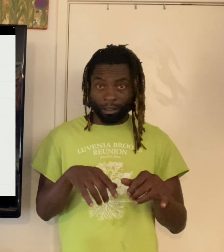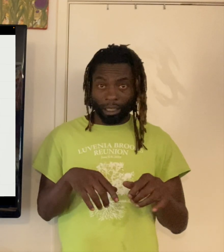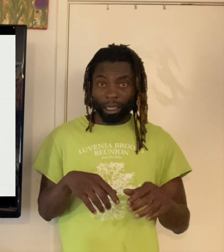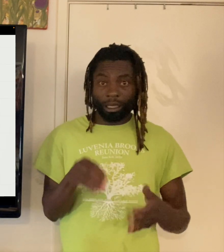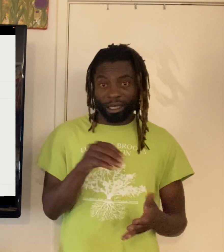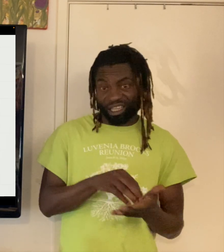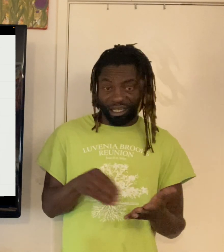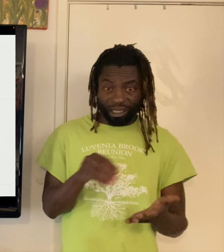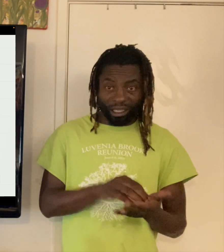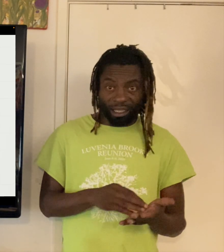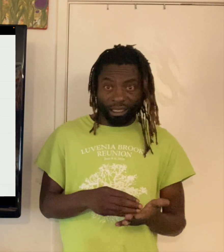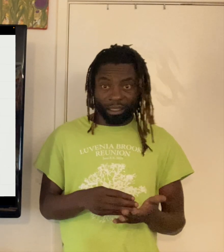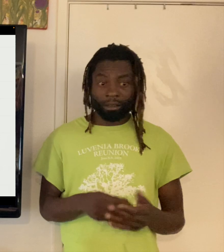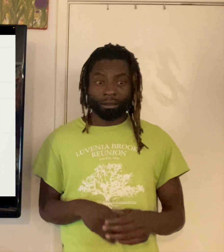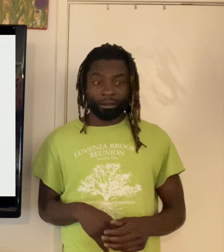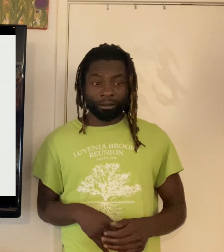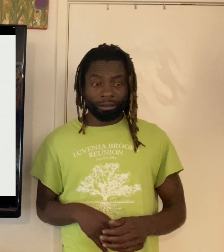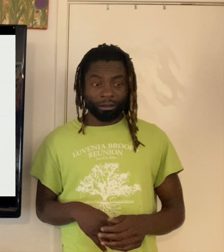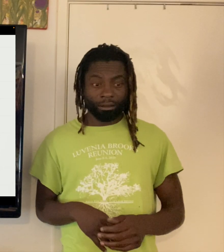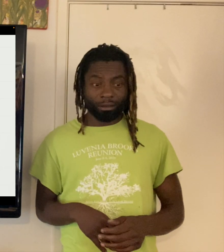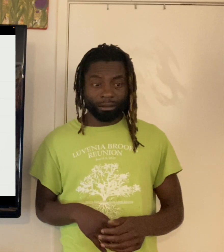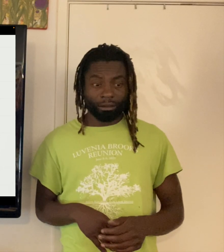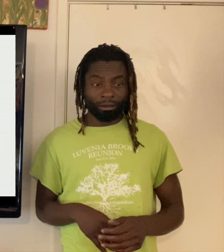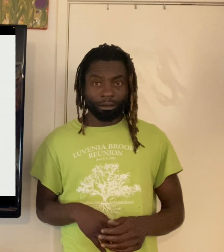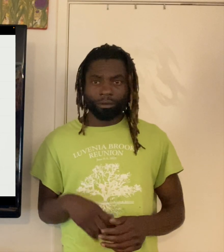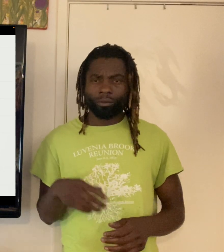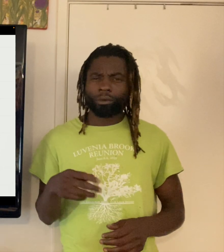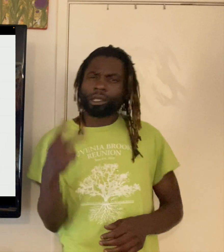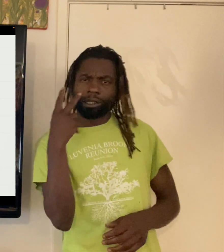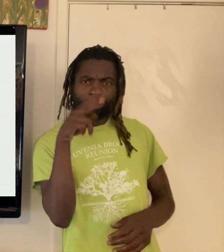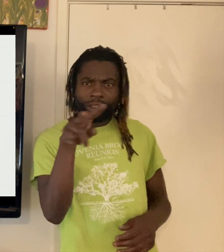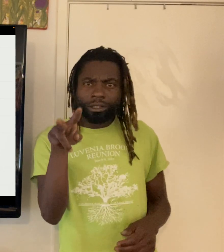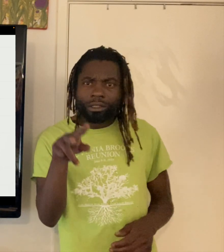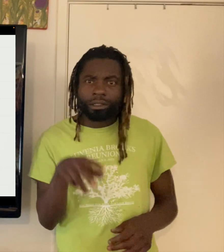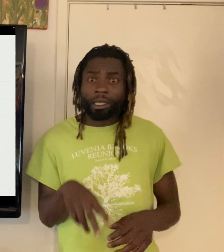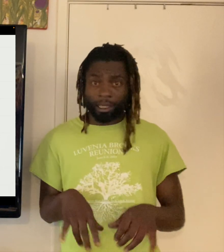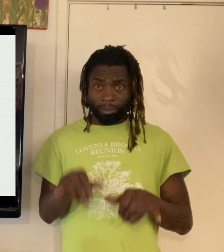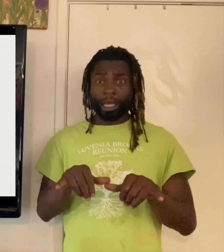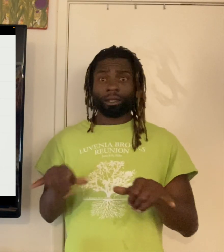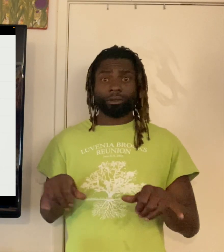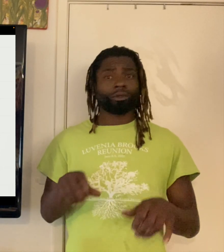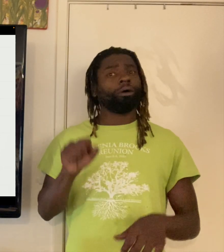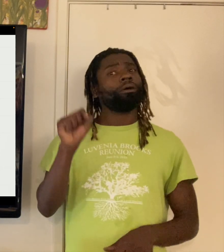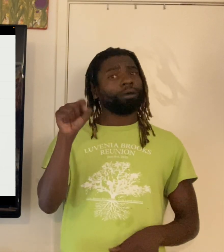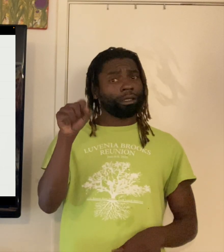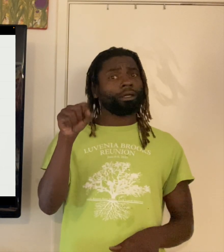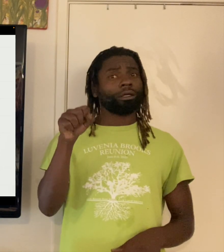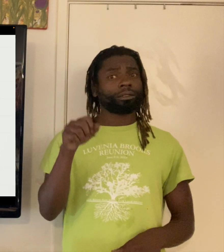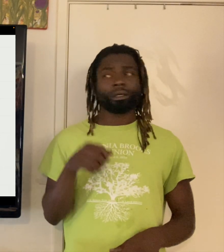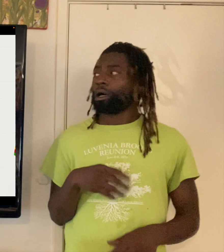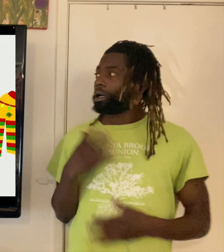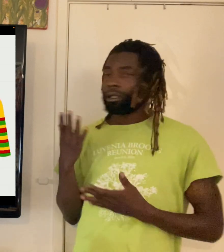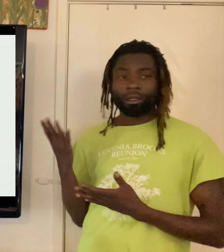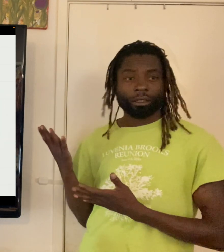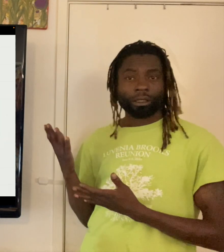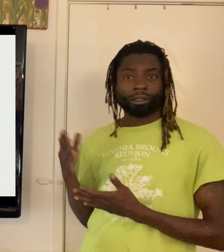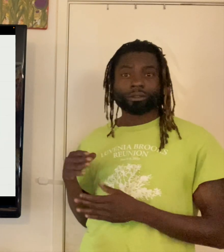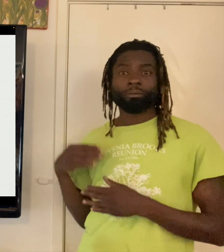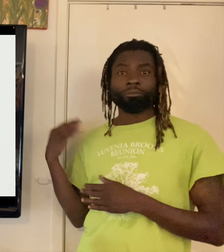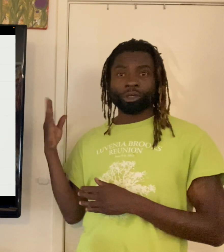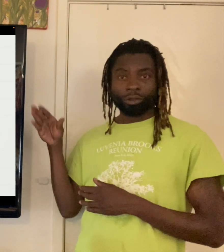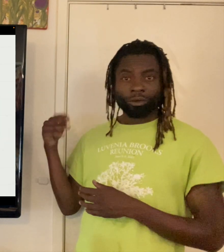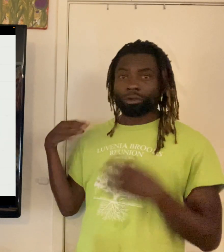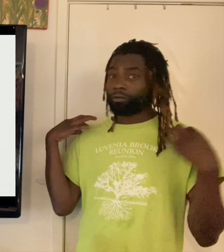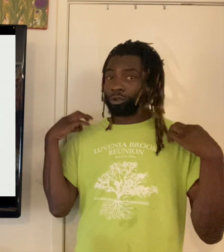can also see patterns? Oh, yes, we can. For example, look at this beautiful sweater.